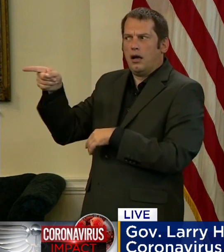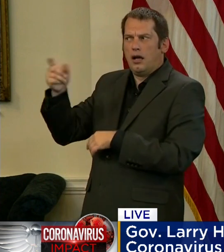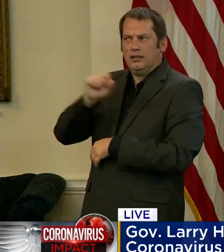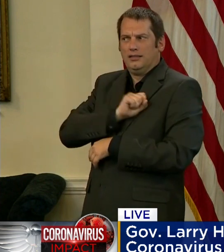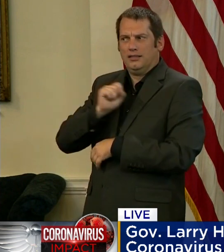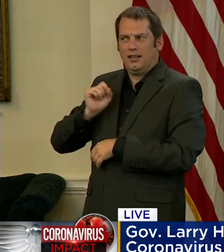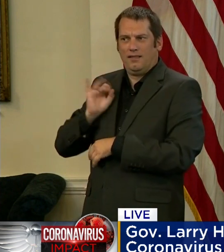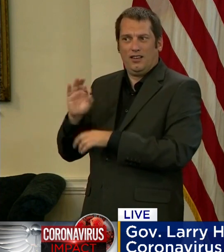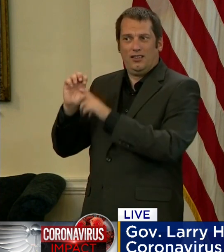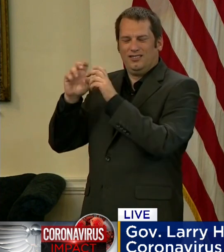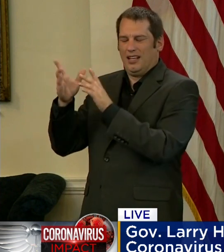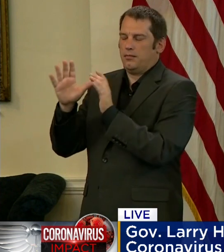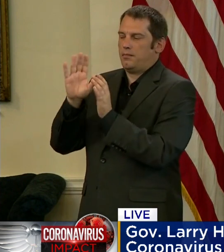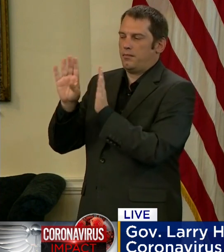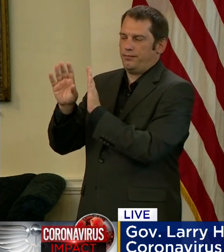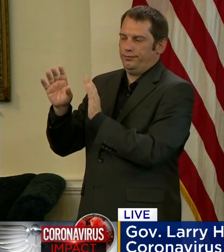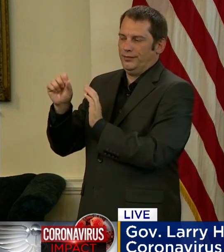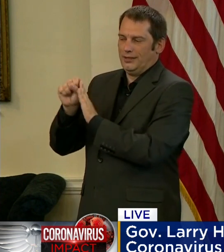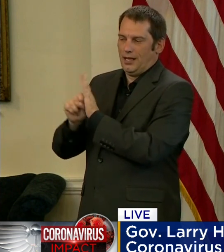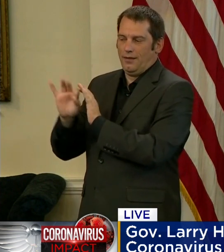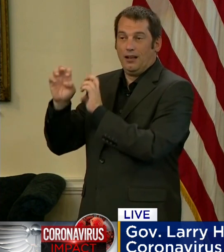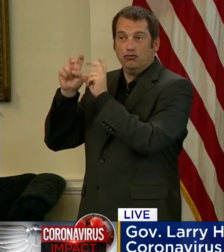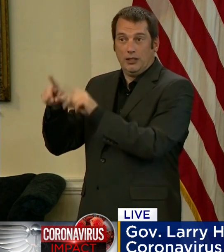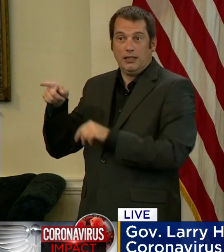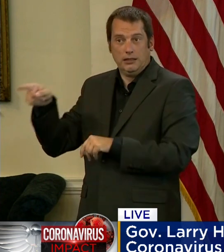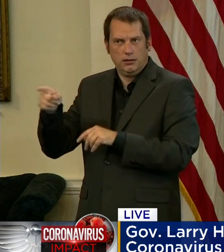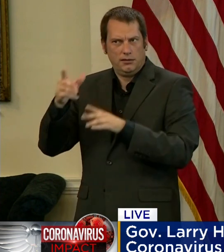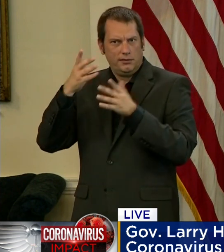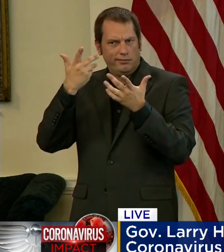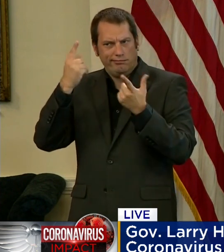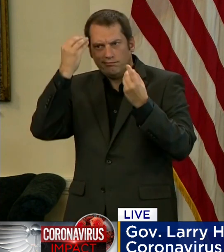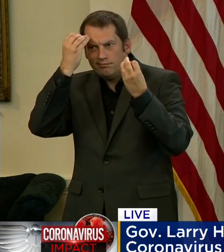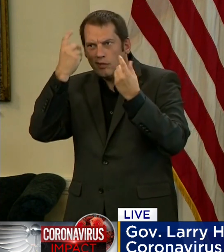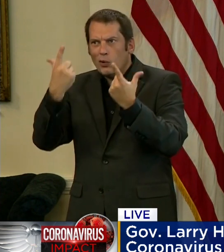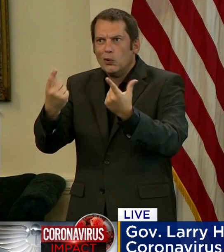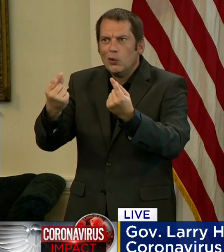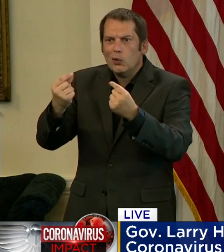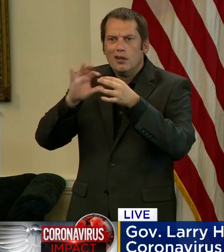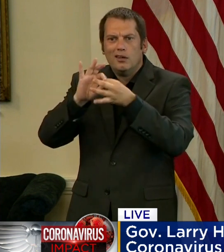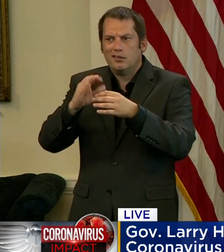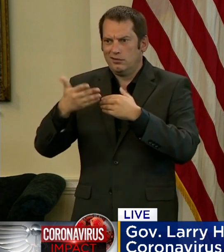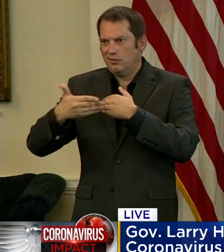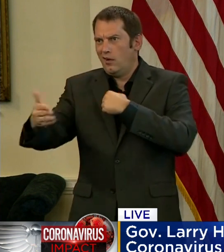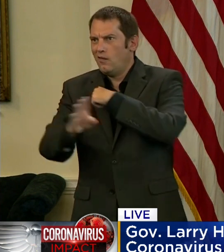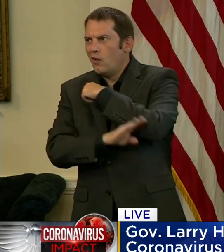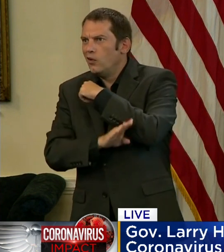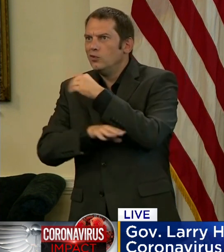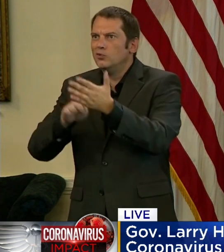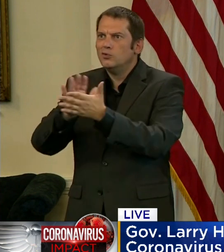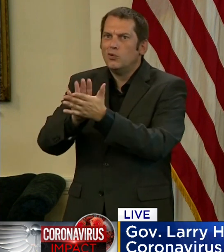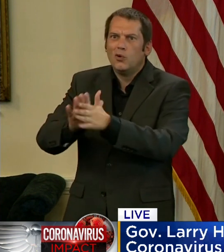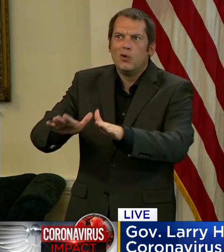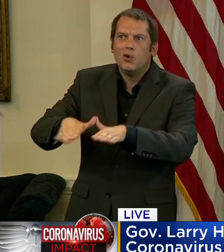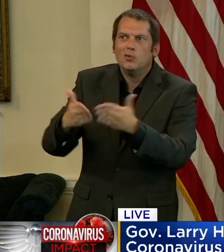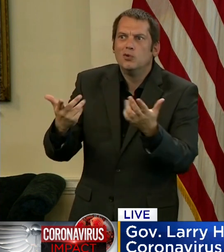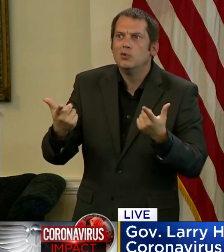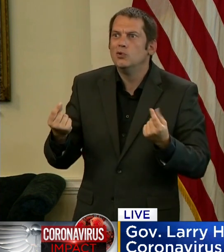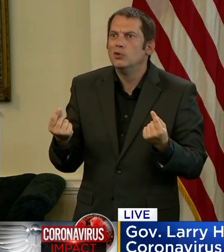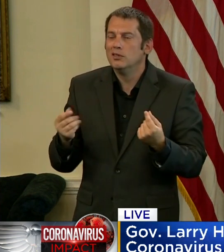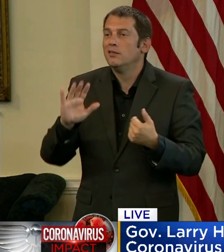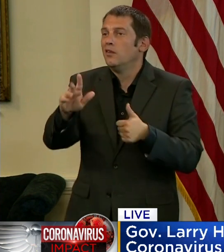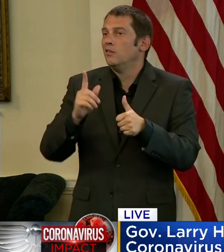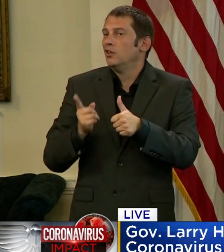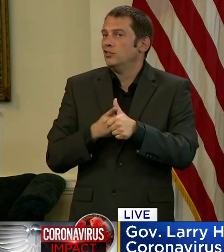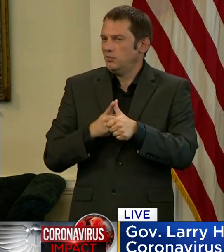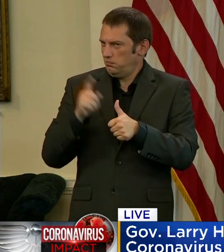children to get back to school as soon as possible, but only if and when we can do it in a way that